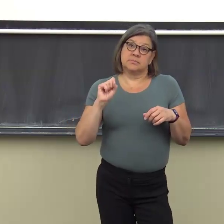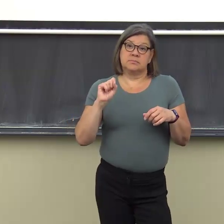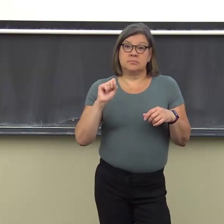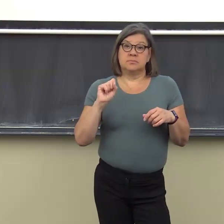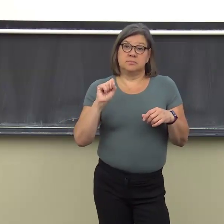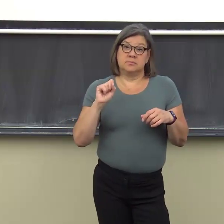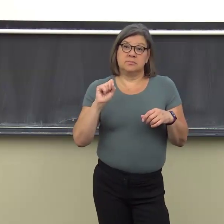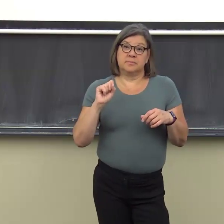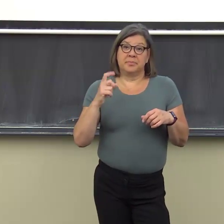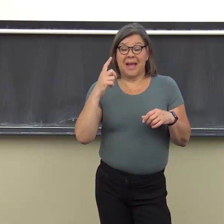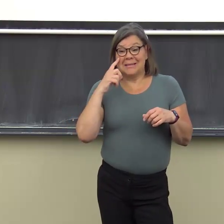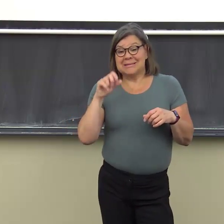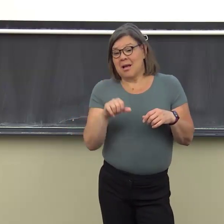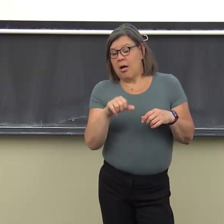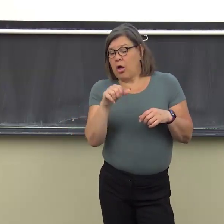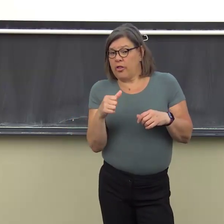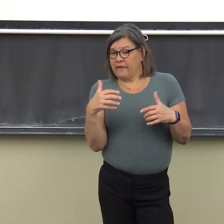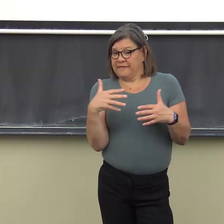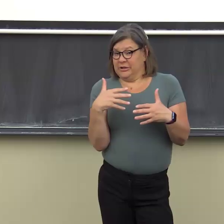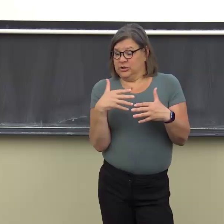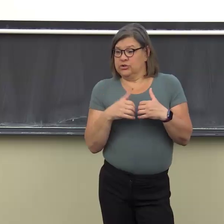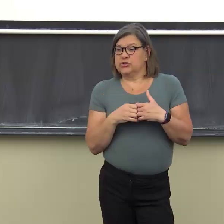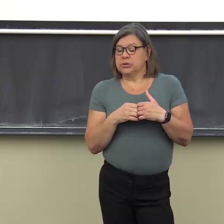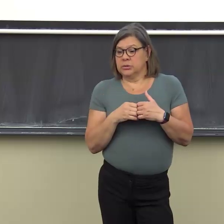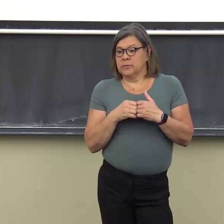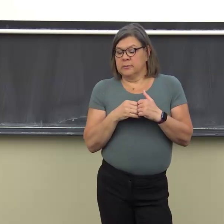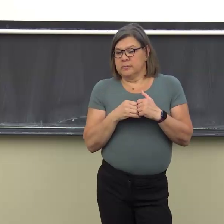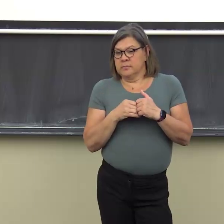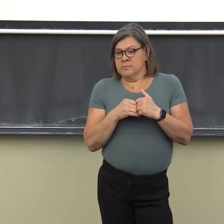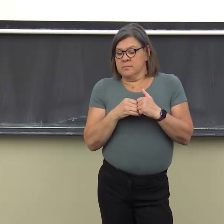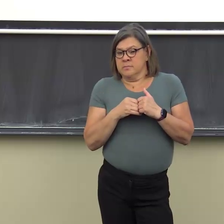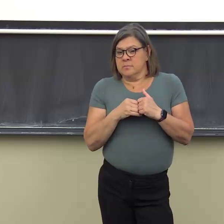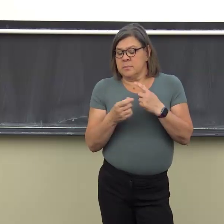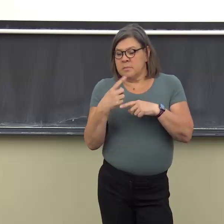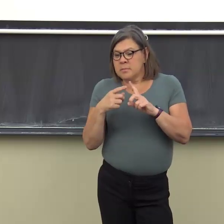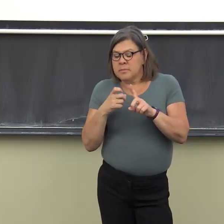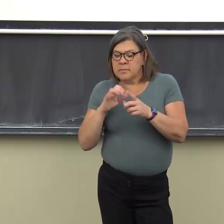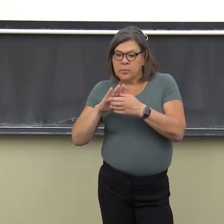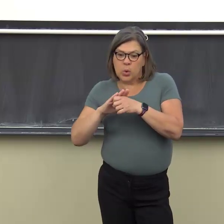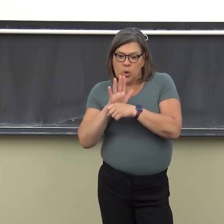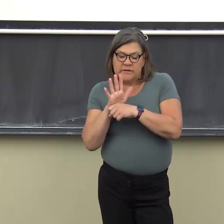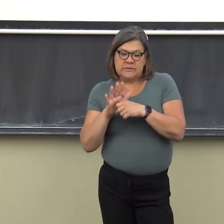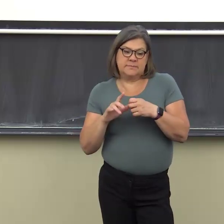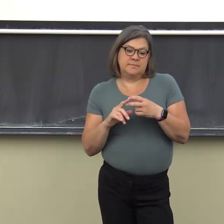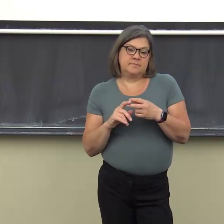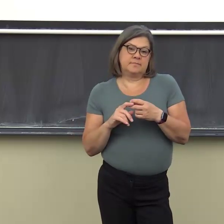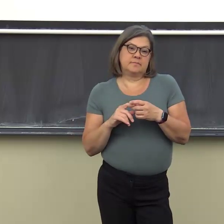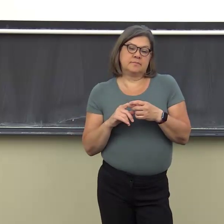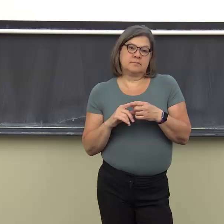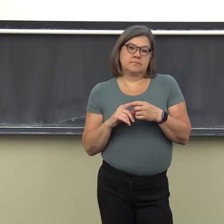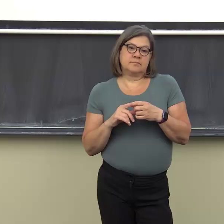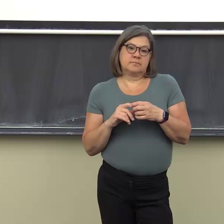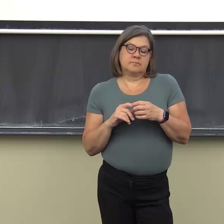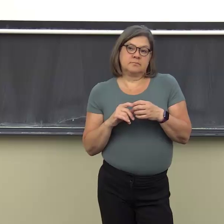lot of another fear, like coming from COVID, and then now a little